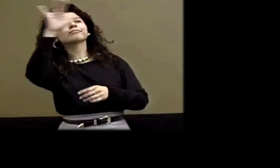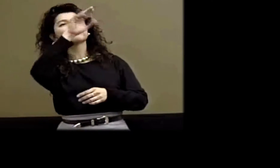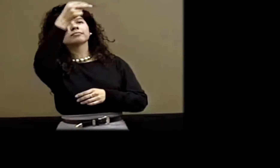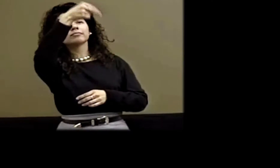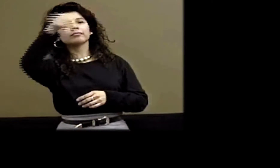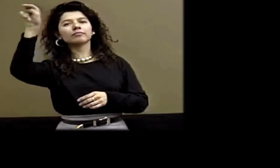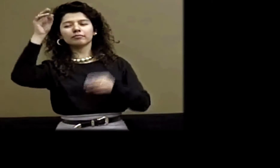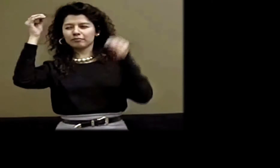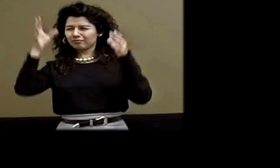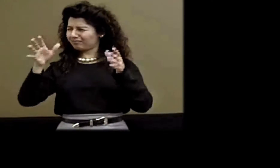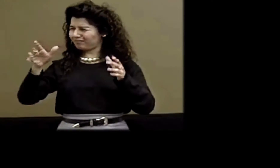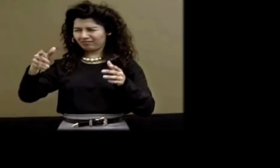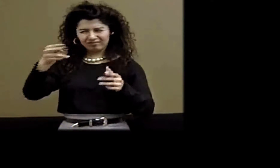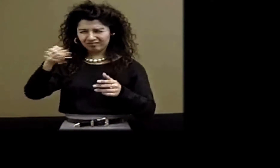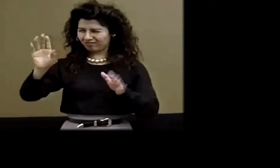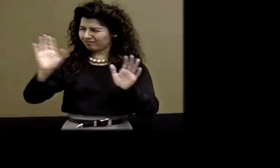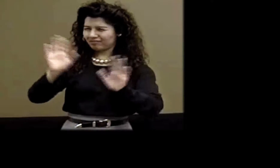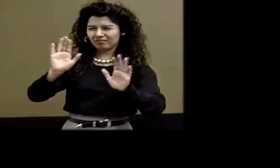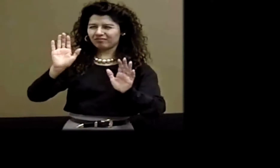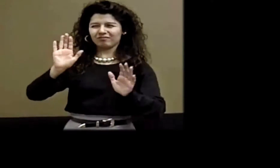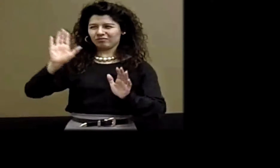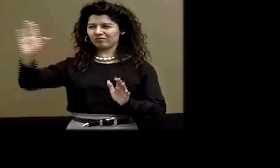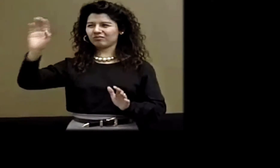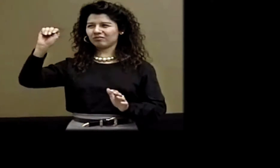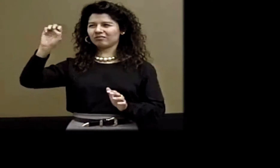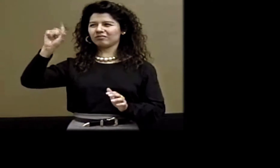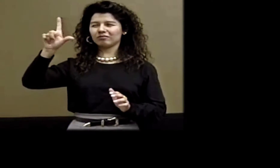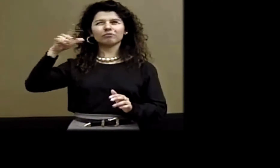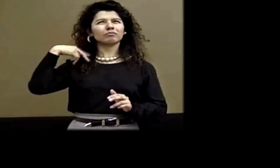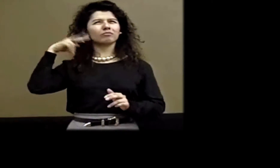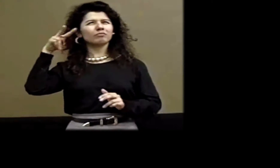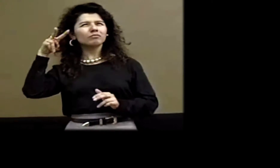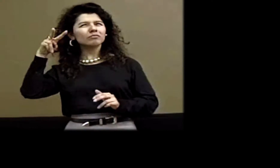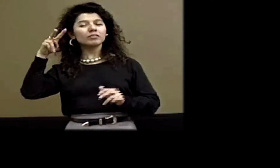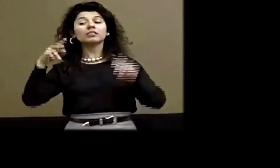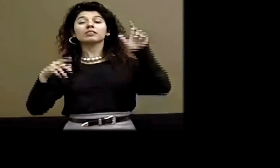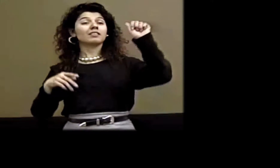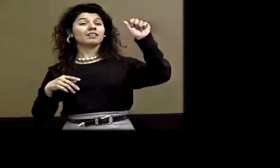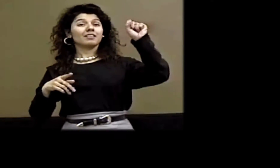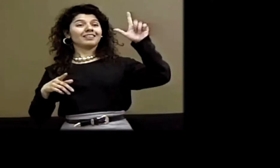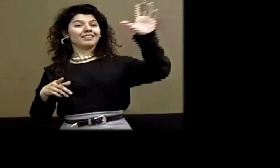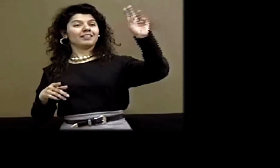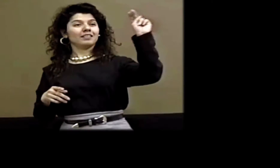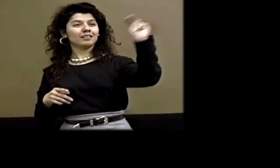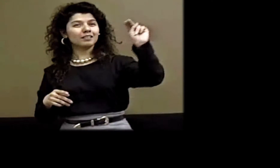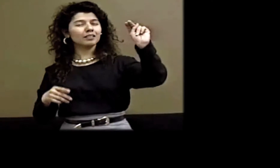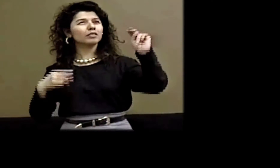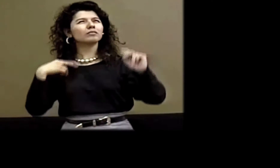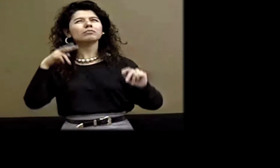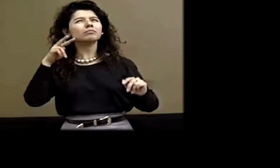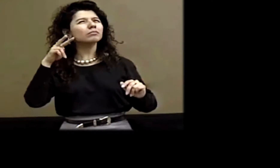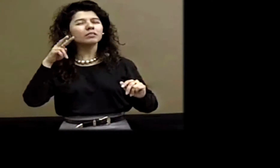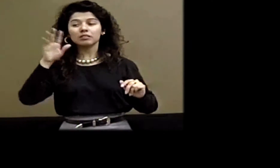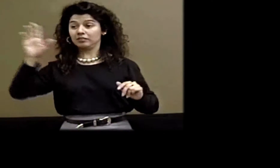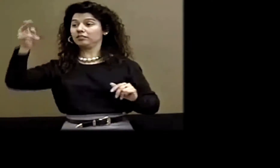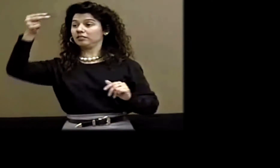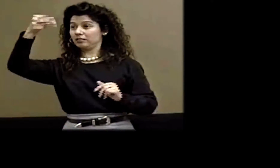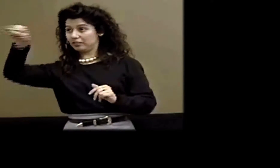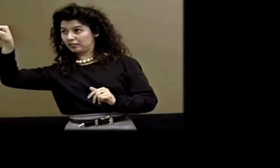I'd fingerspell it to the teacher, I'd use an enya. The teacher informed me that an enya is only used in Mexico. And here, in